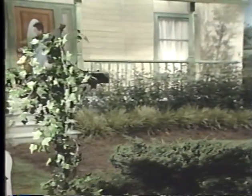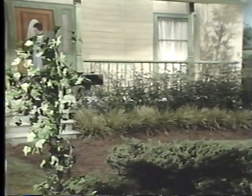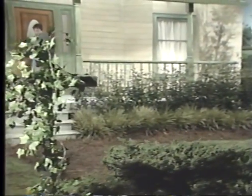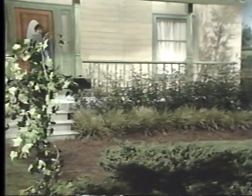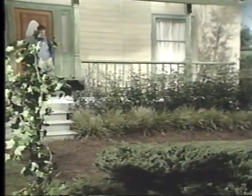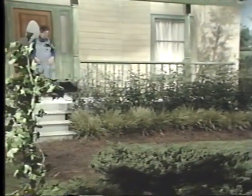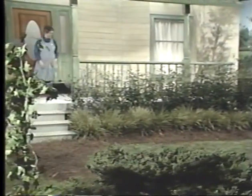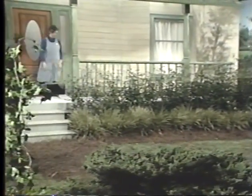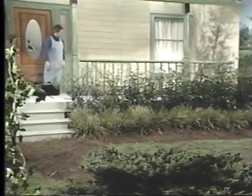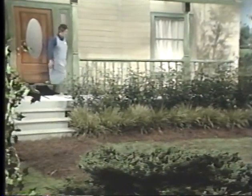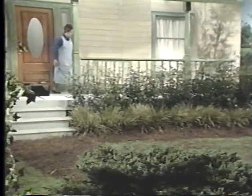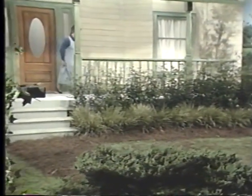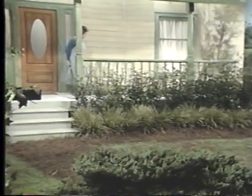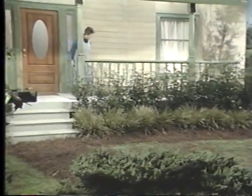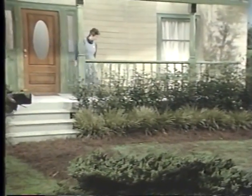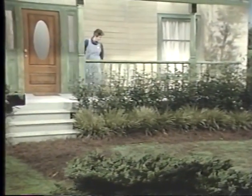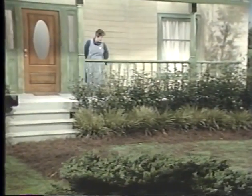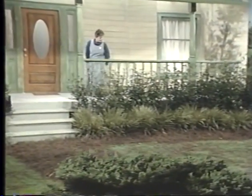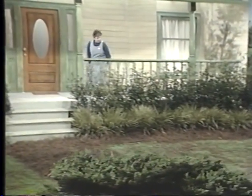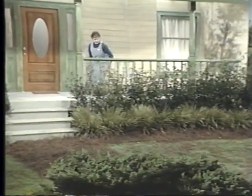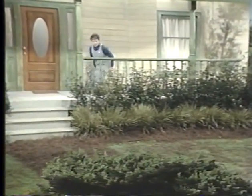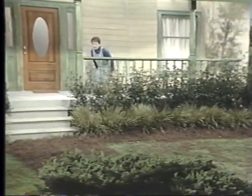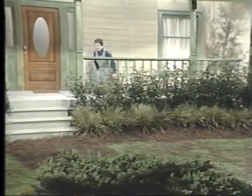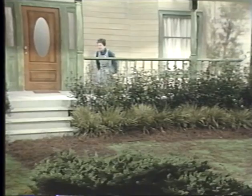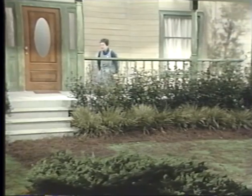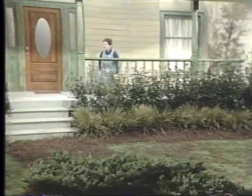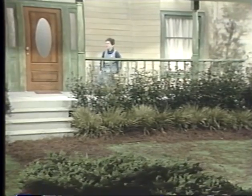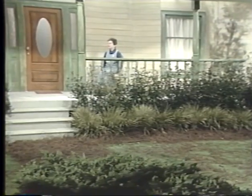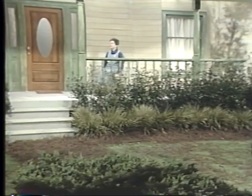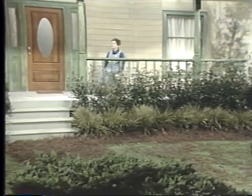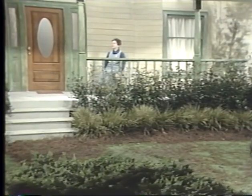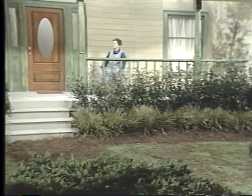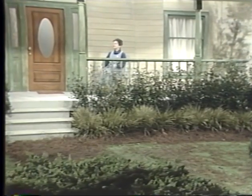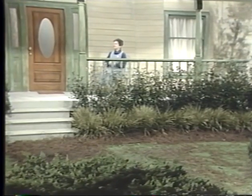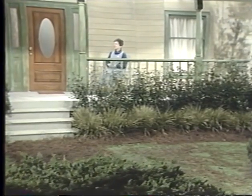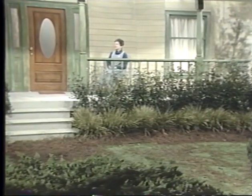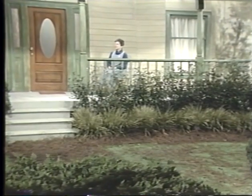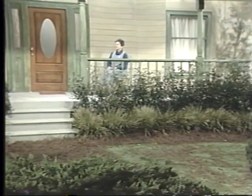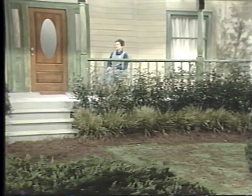without voice. Then she'll repeat the story, and we will add voice to help you.